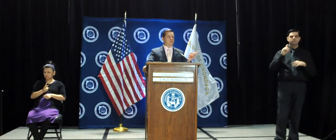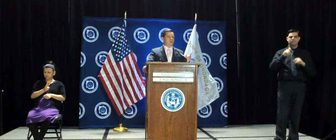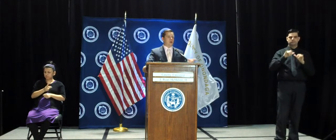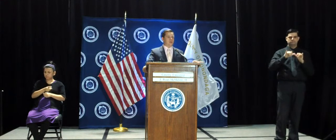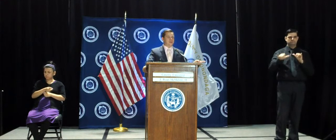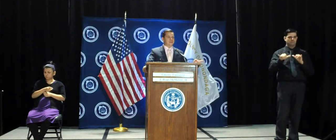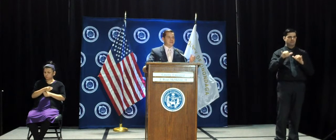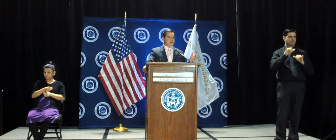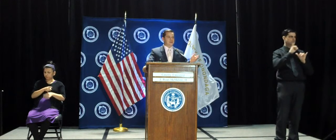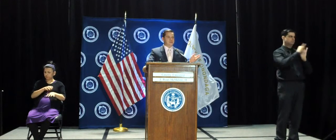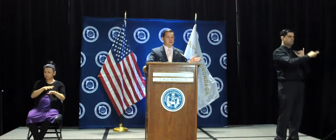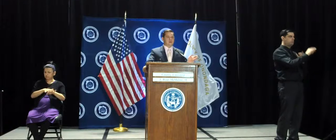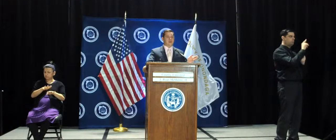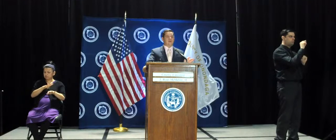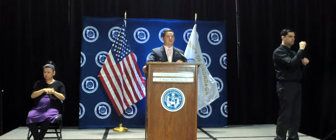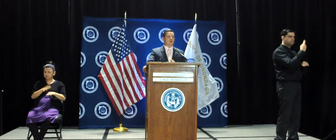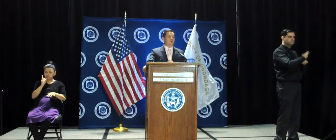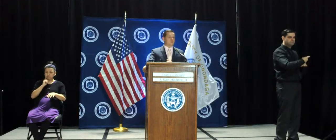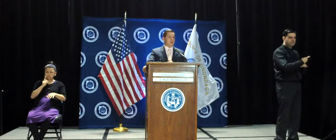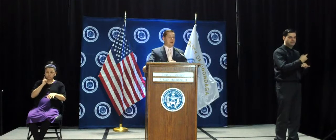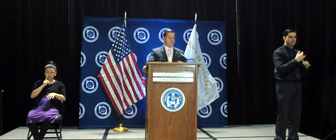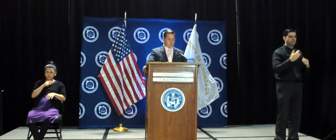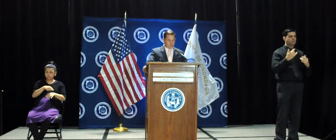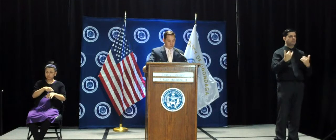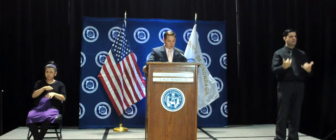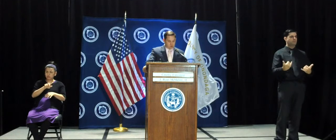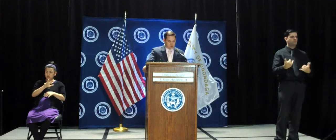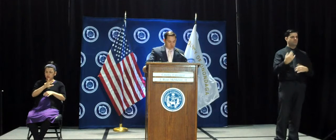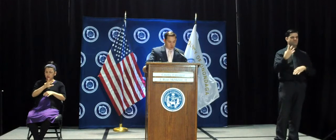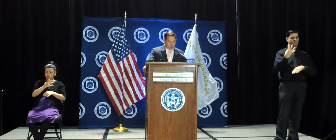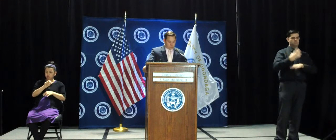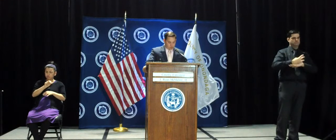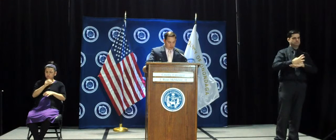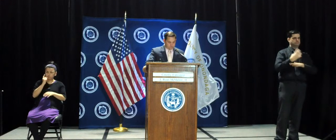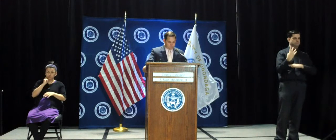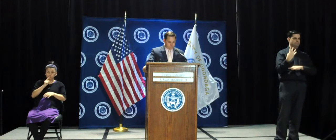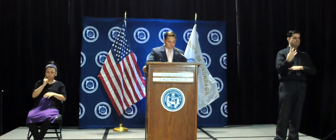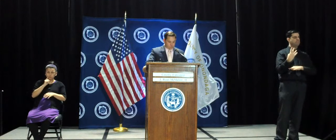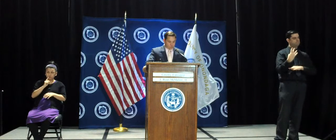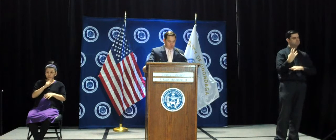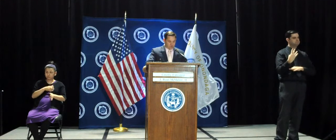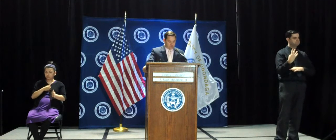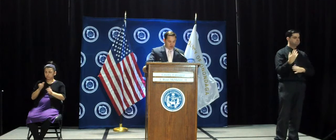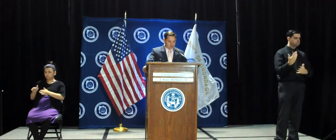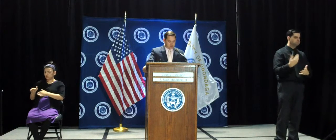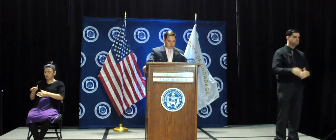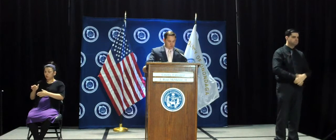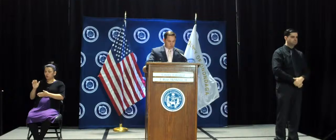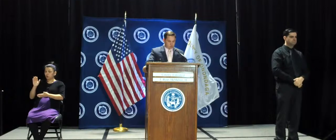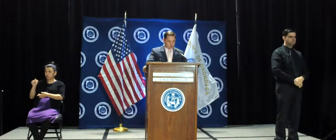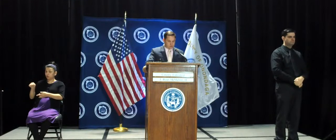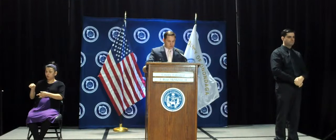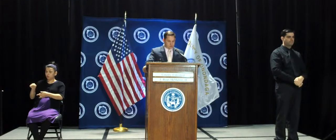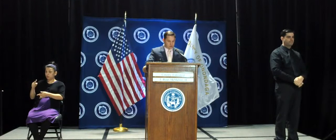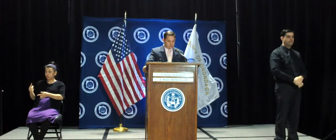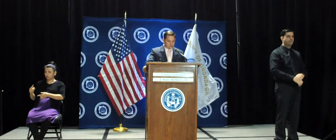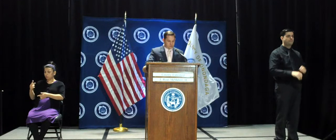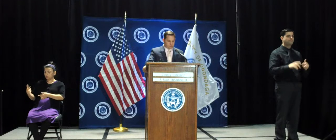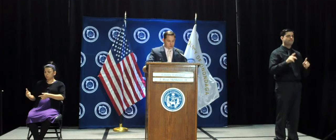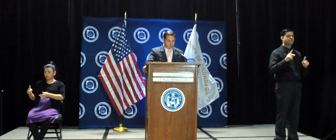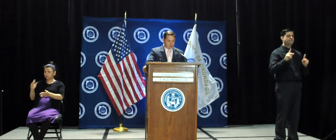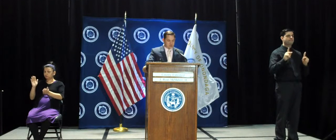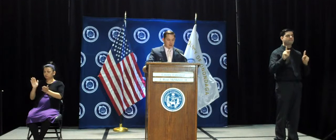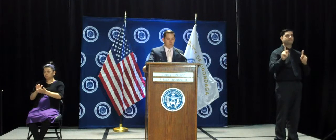more people are getting sick enough to have to go to the hospital. So for our friends who